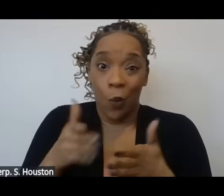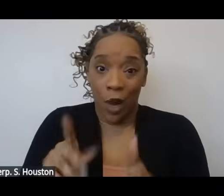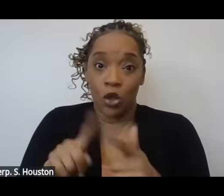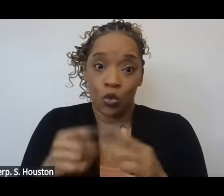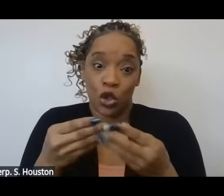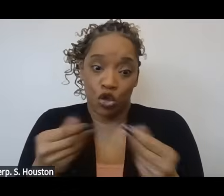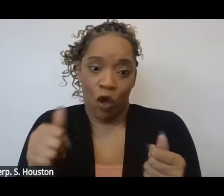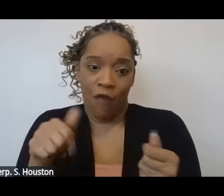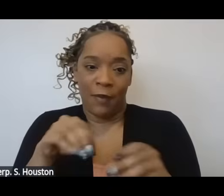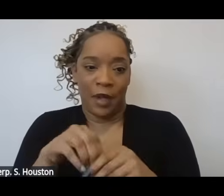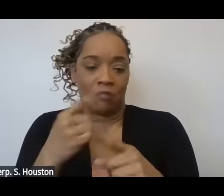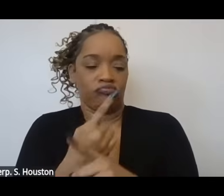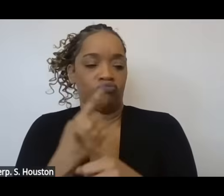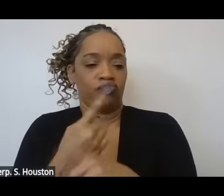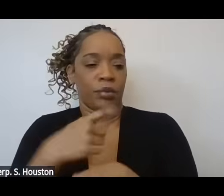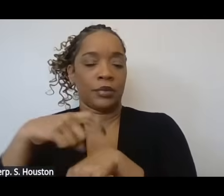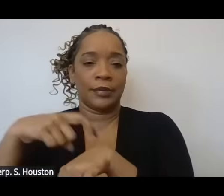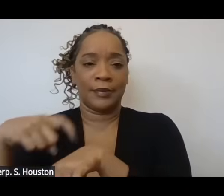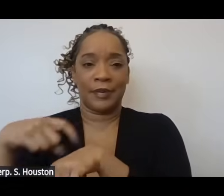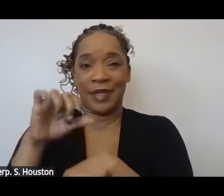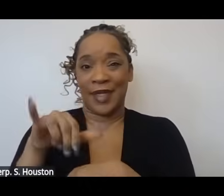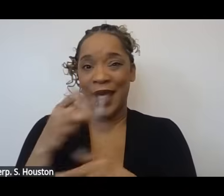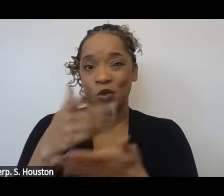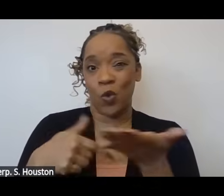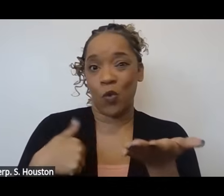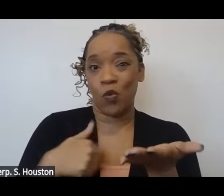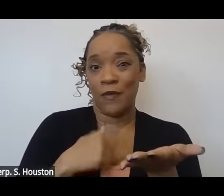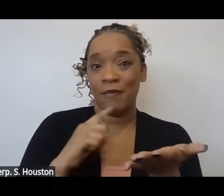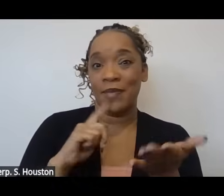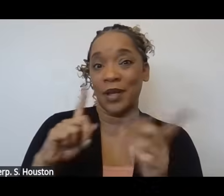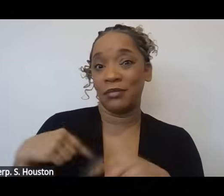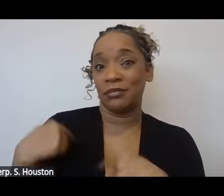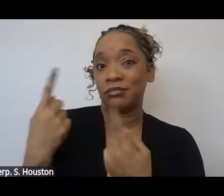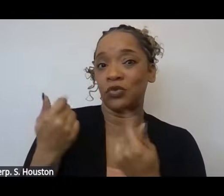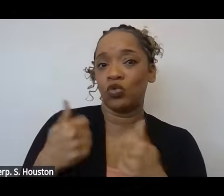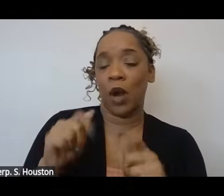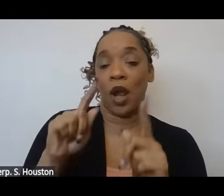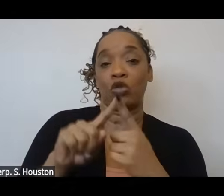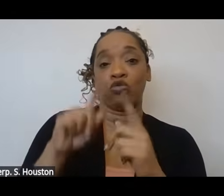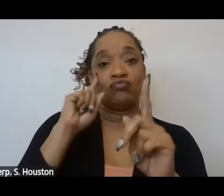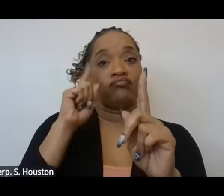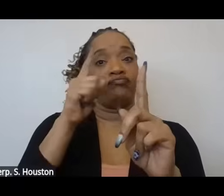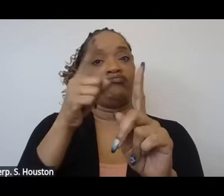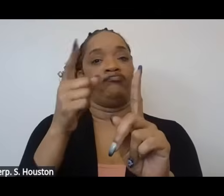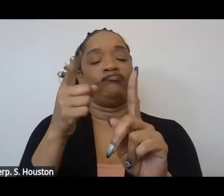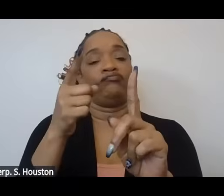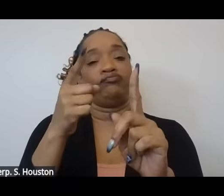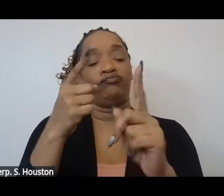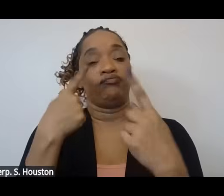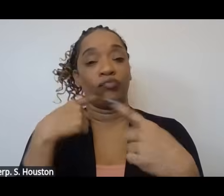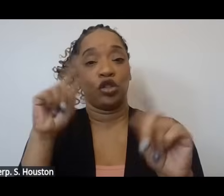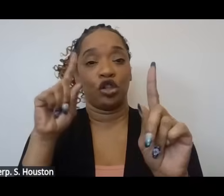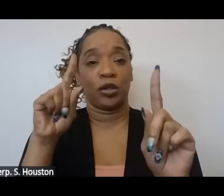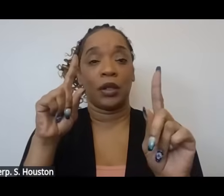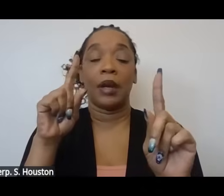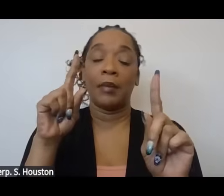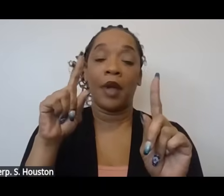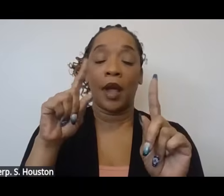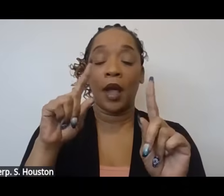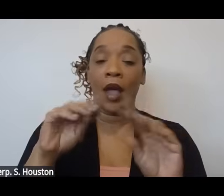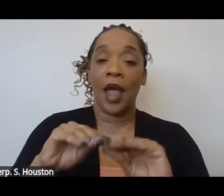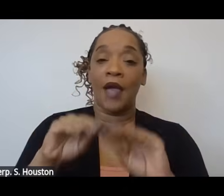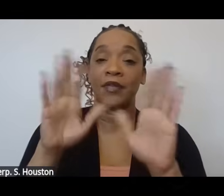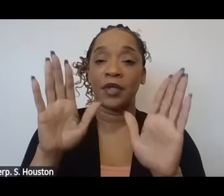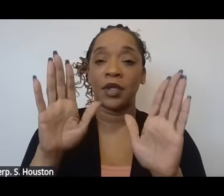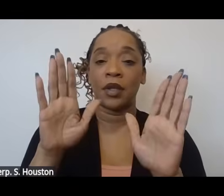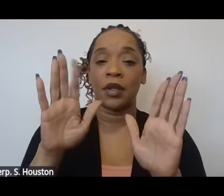That's what we've been trying to achieve. Obviously, the issue arose when we